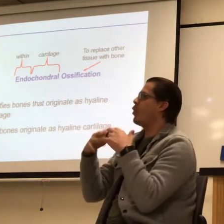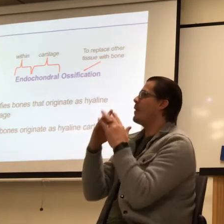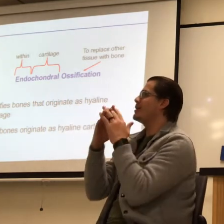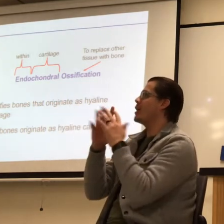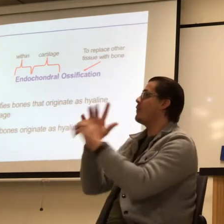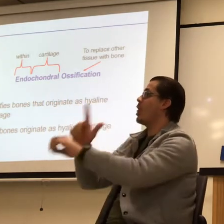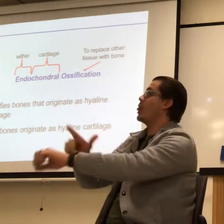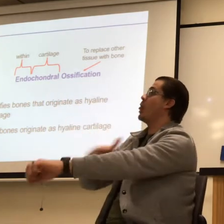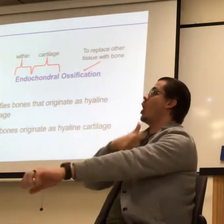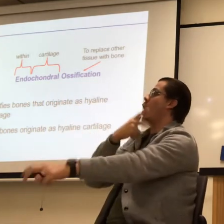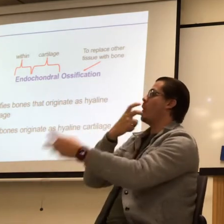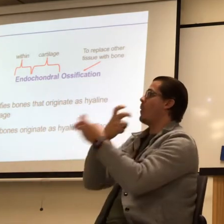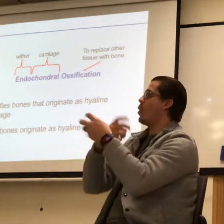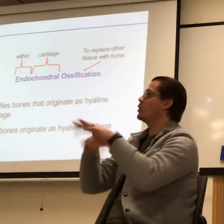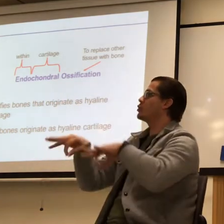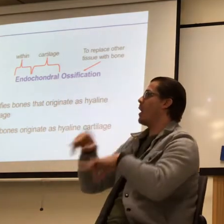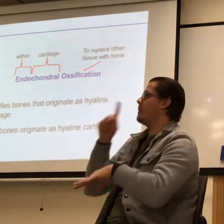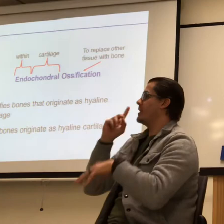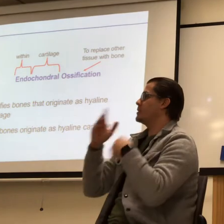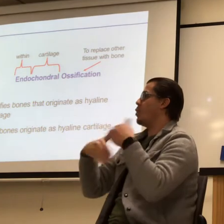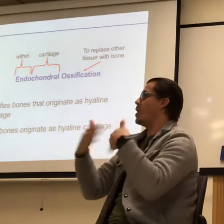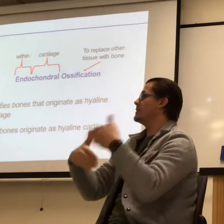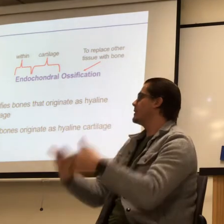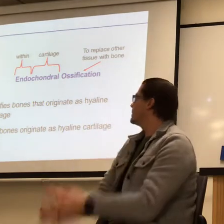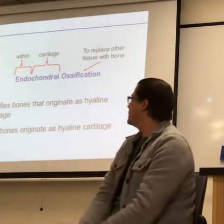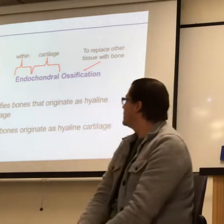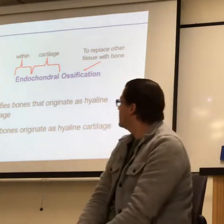to describe this process.